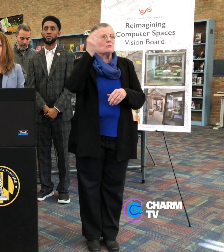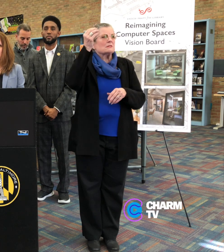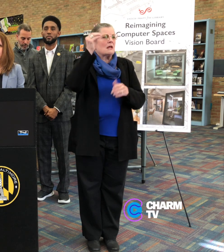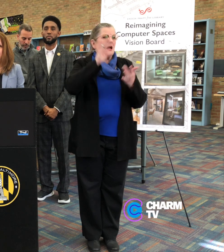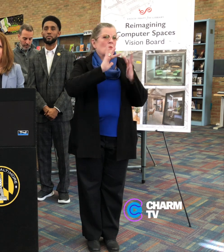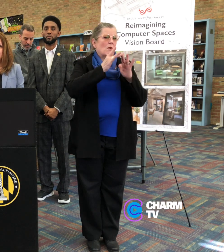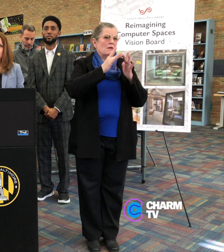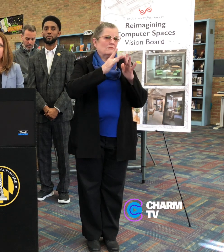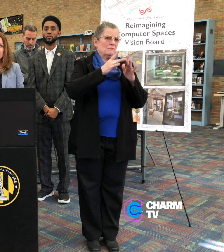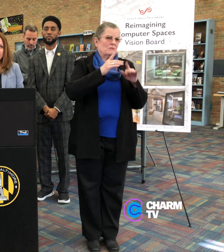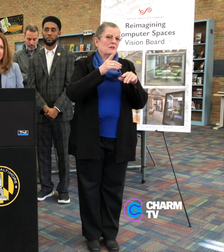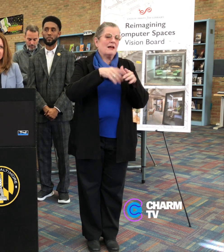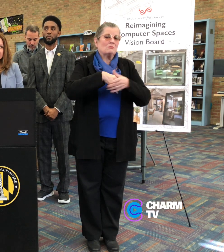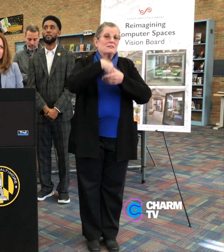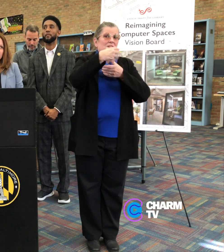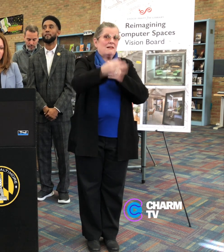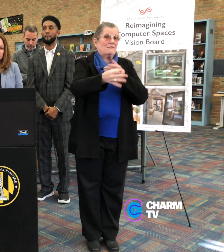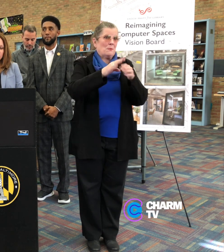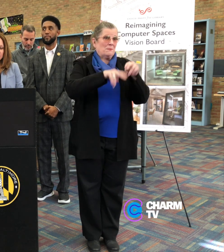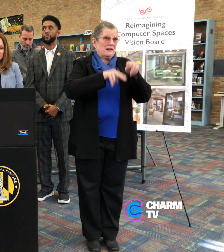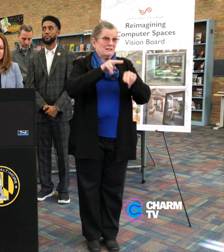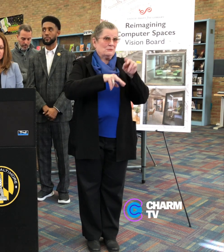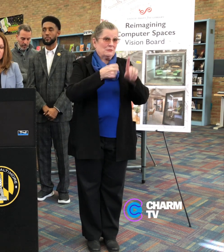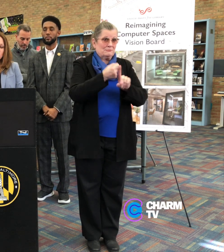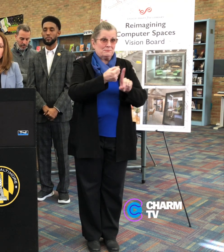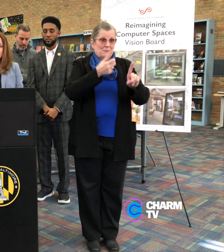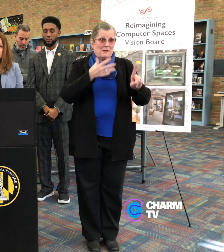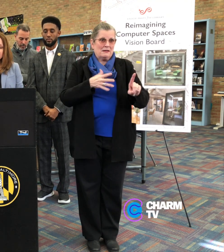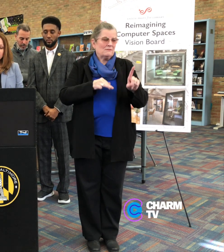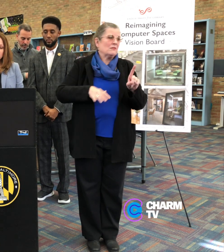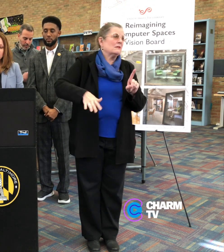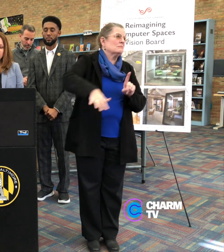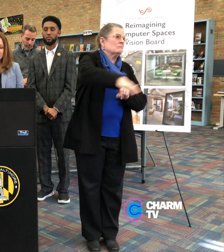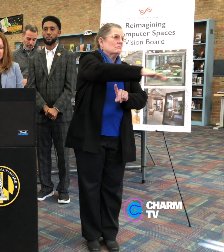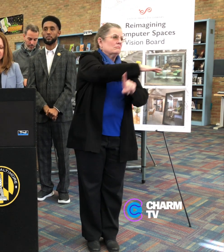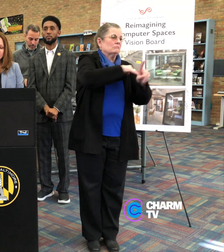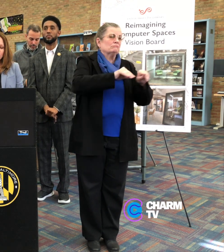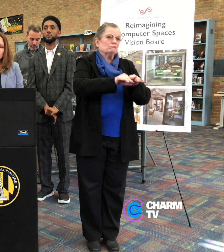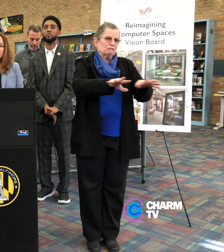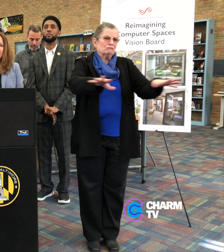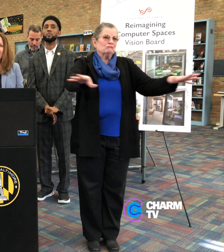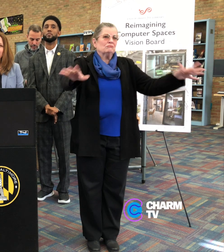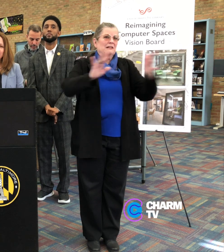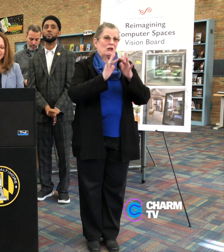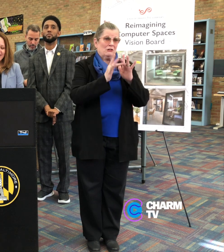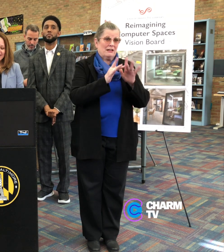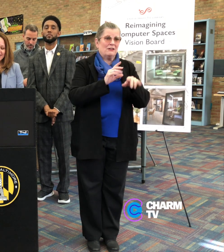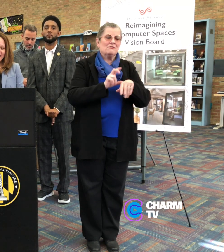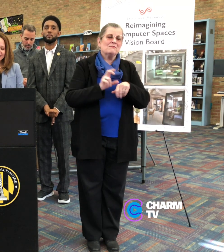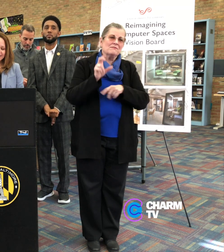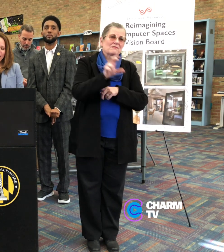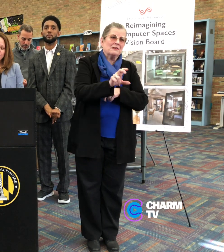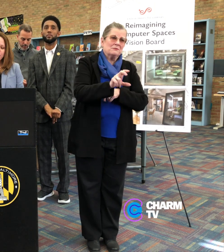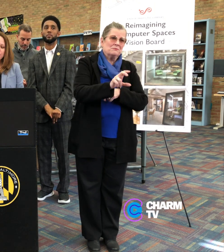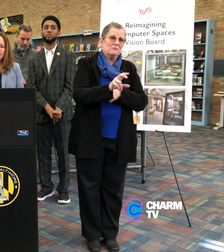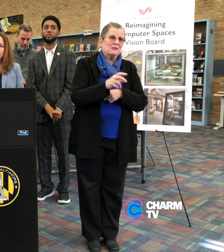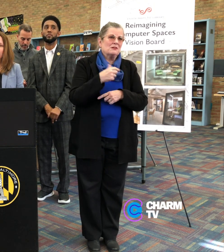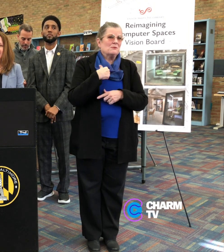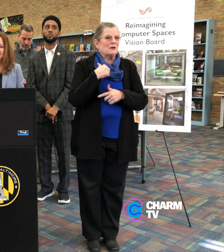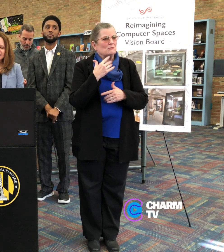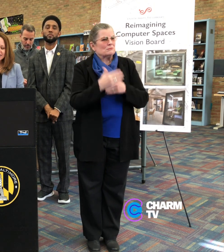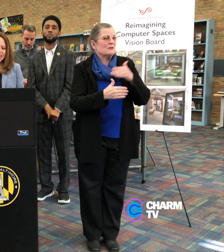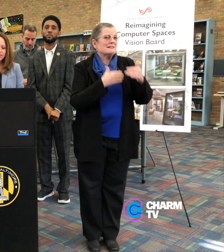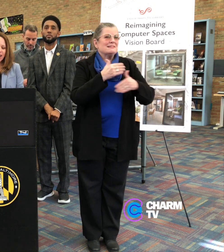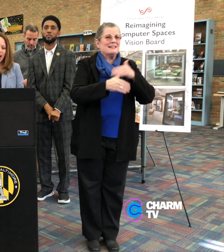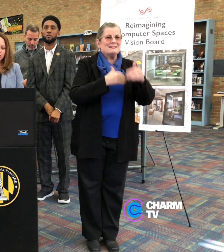exteriors of our buildings, which expands into our communities. With this infusion of funding, we are able to take the next step by